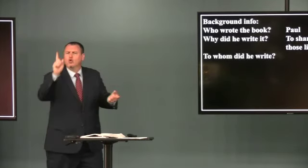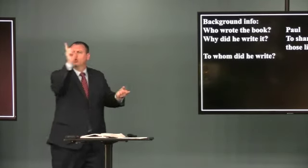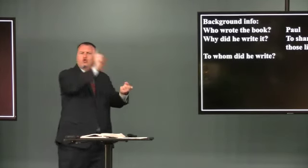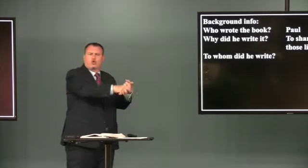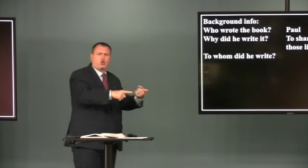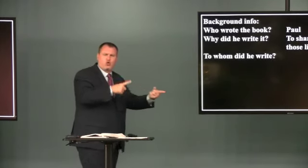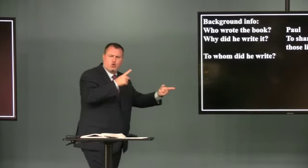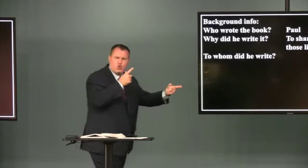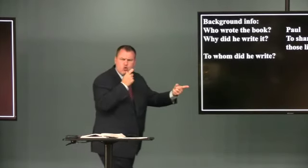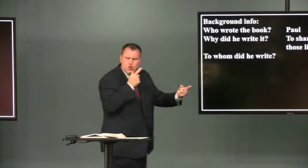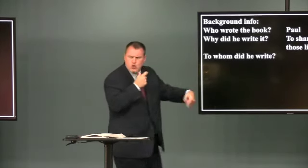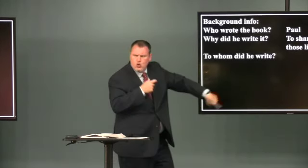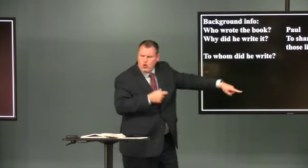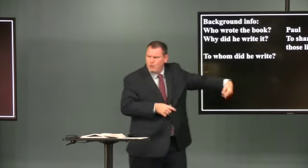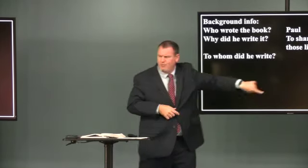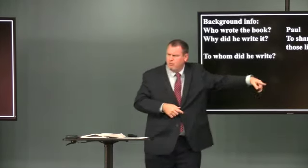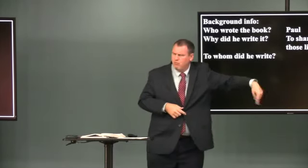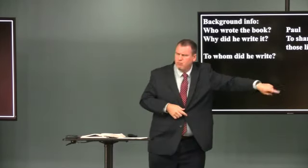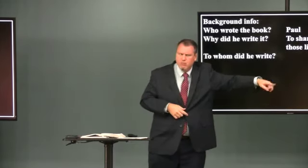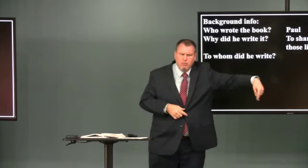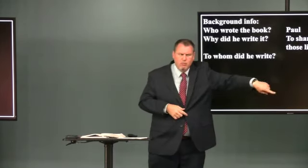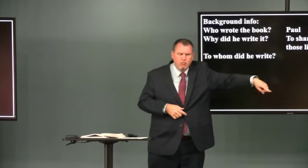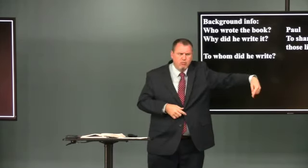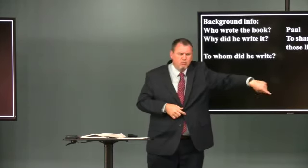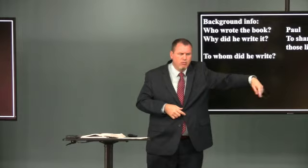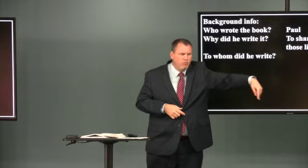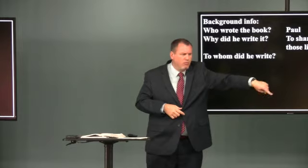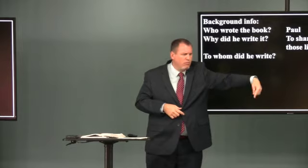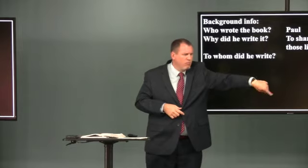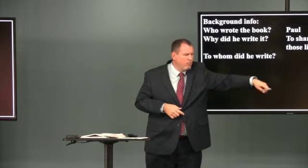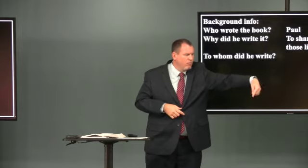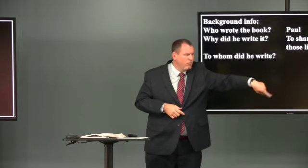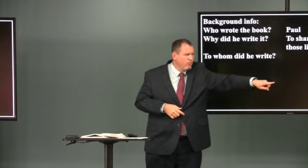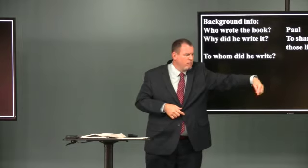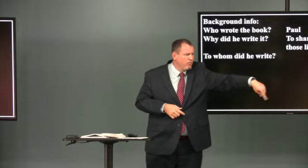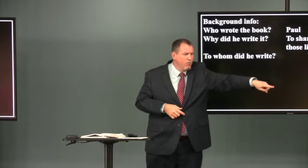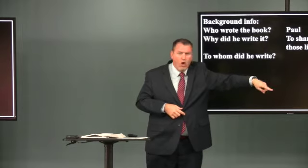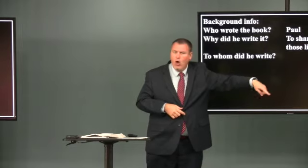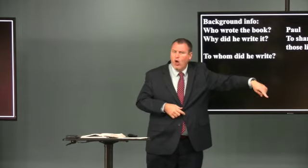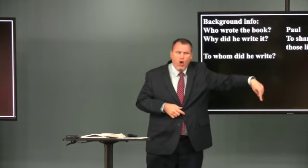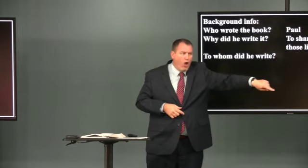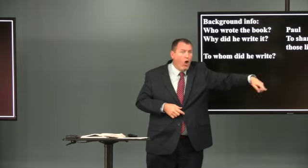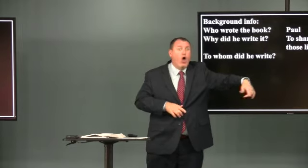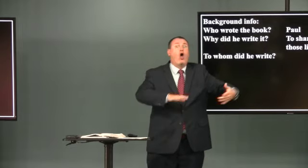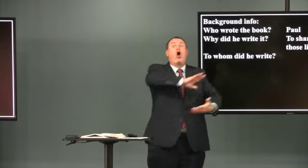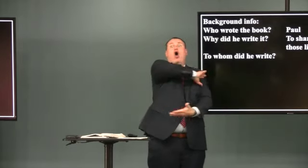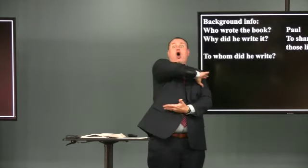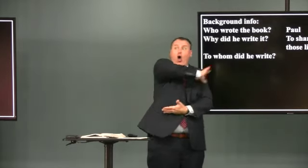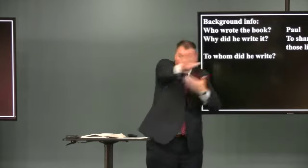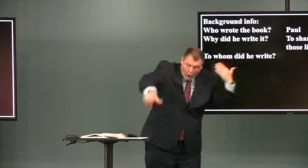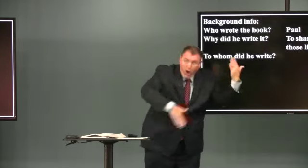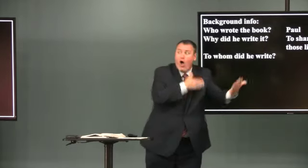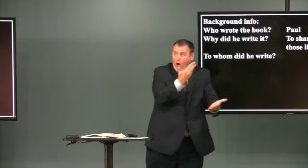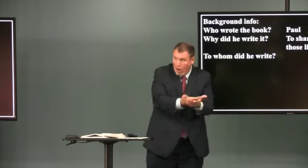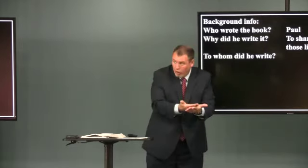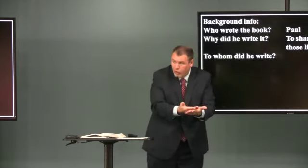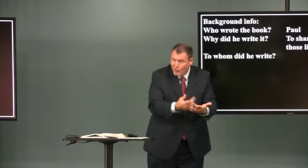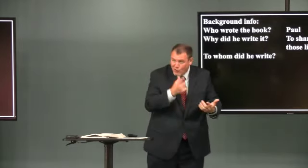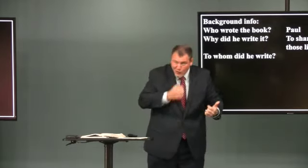paul wrote the book to share the gospel and to whom to all the